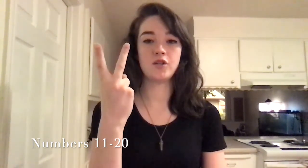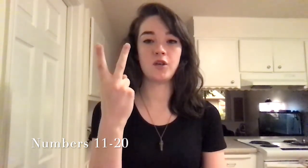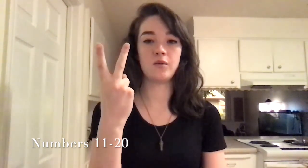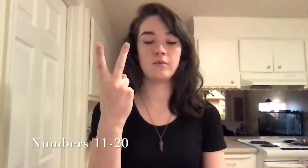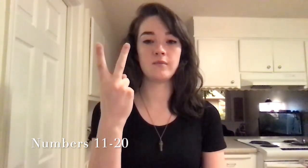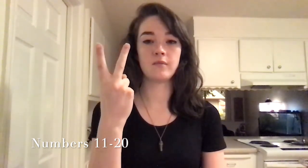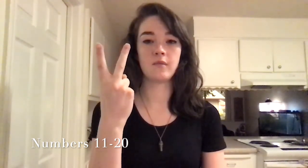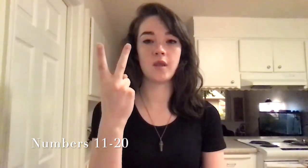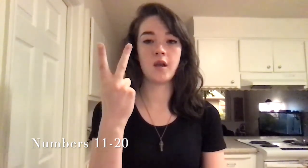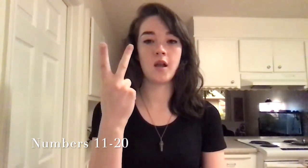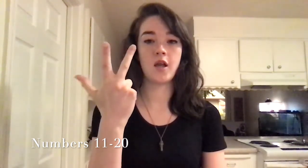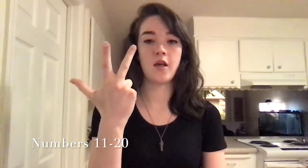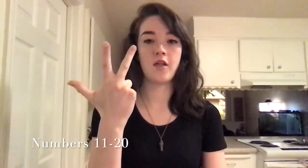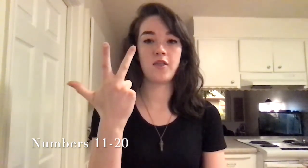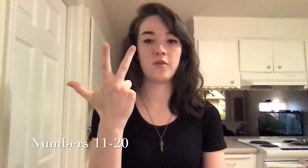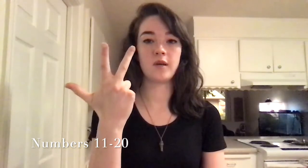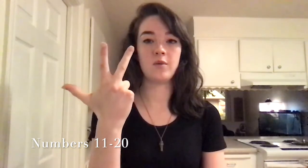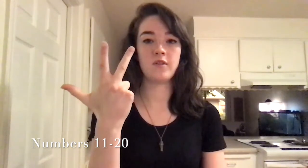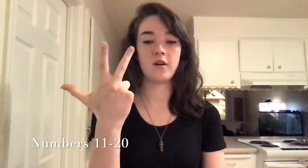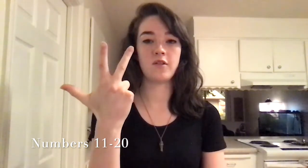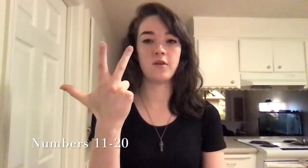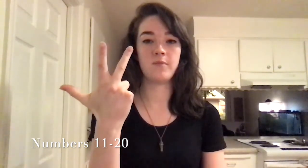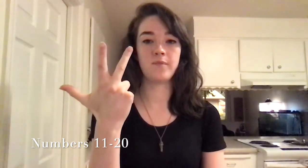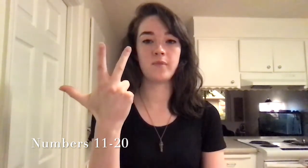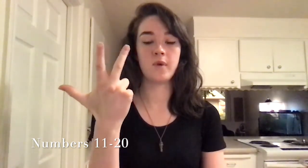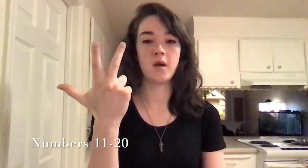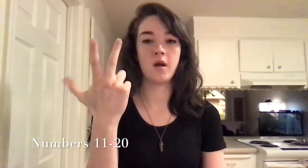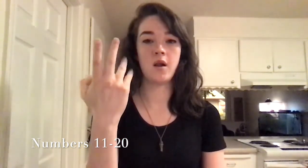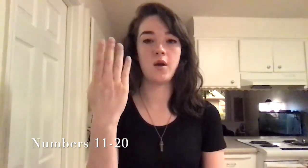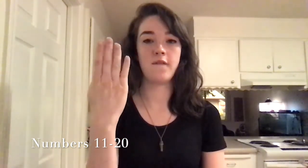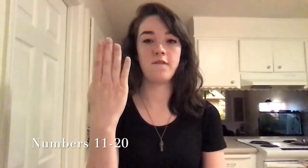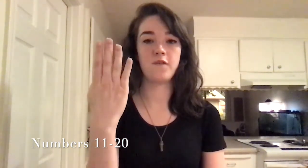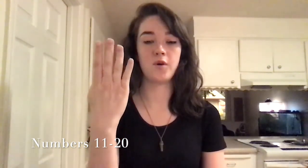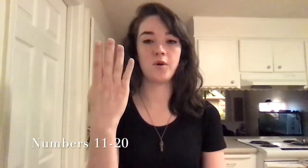2, 3 with our thumb, 4,